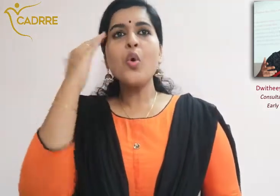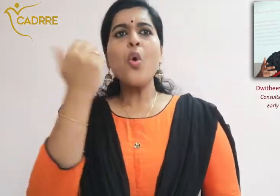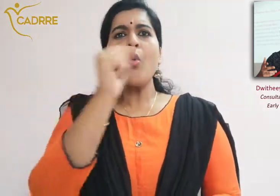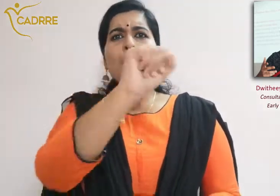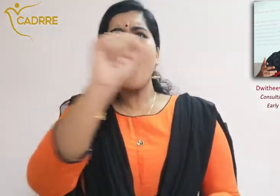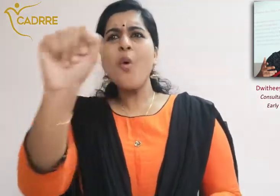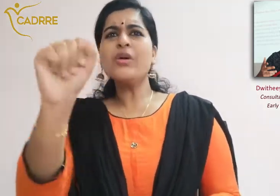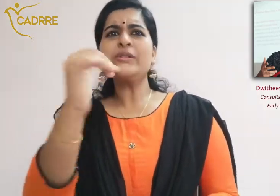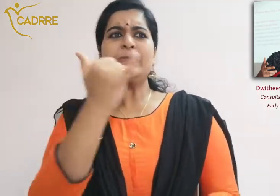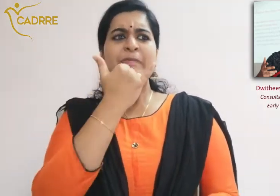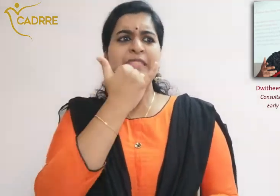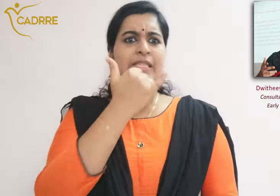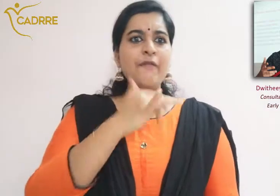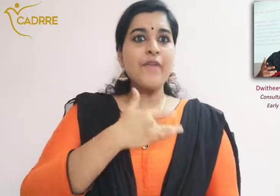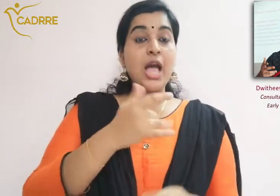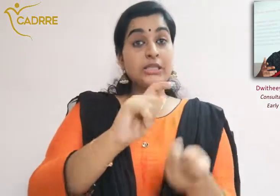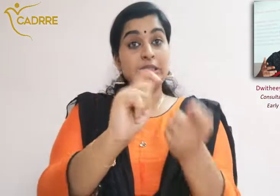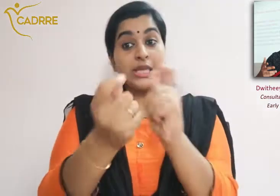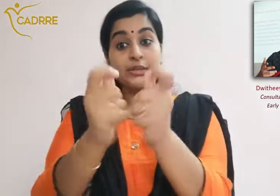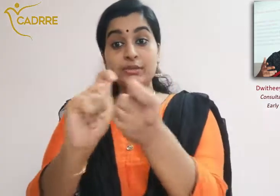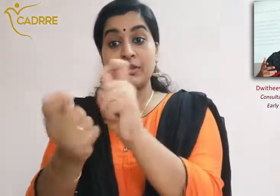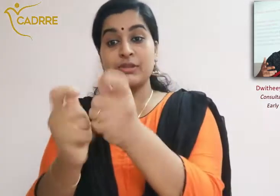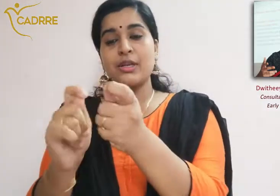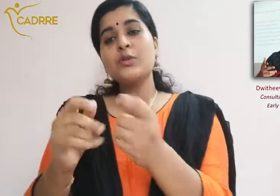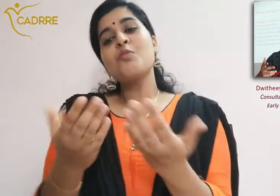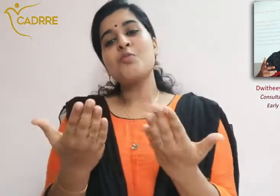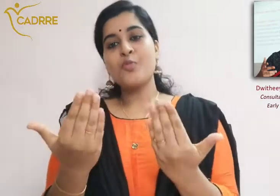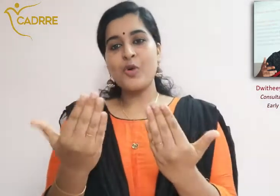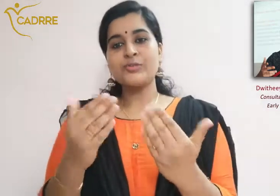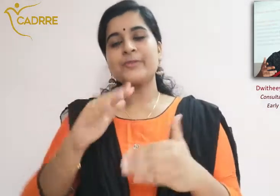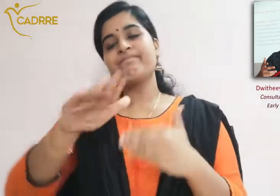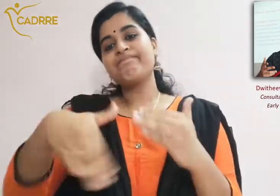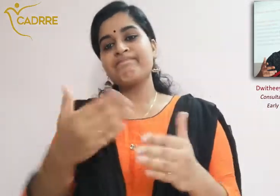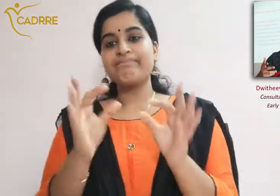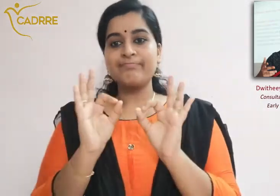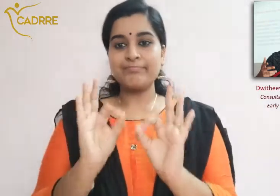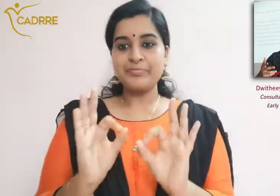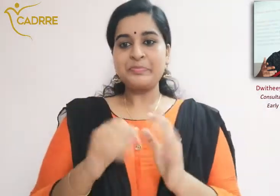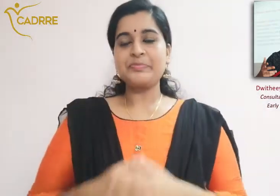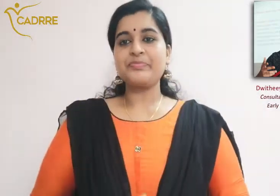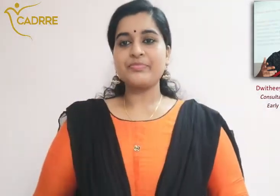wrong, it would be easier for you to help yourself at this moment.